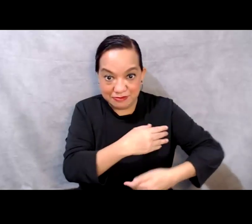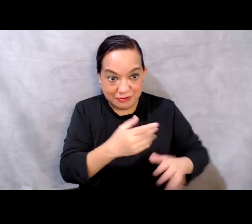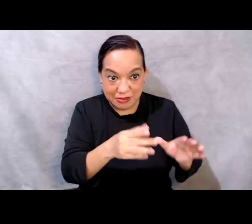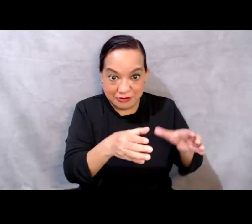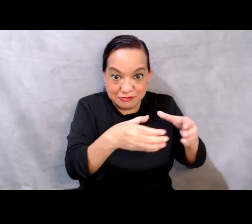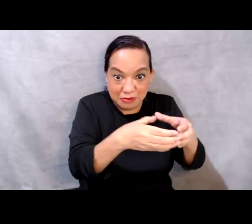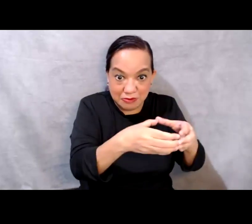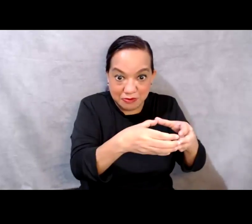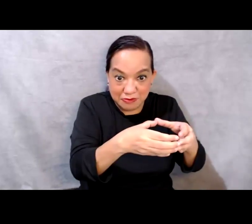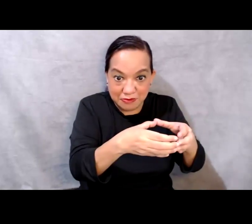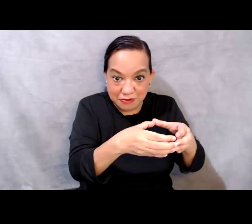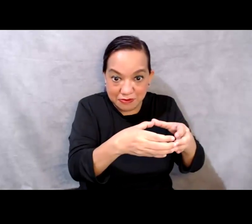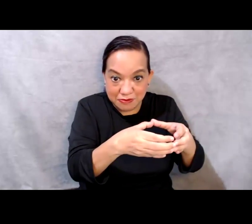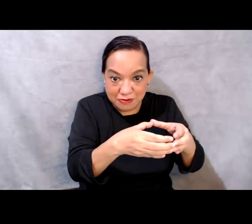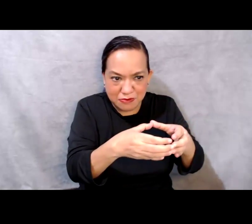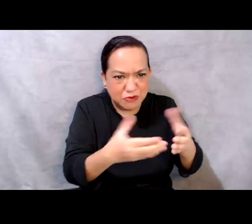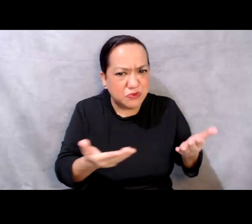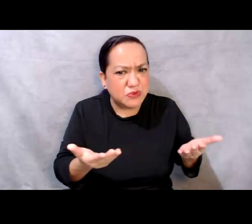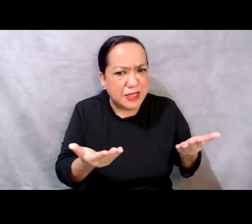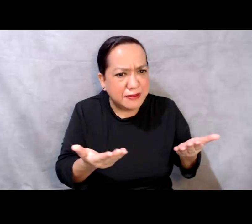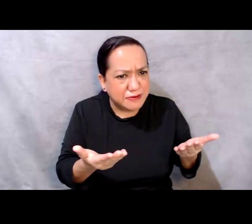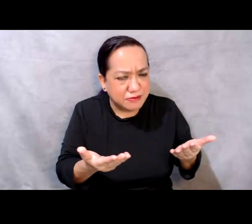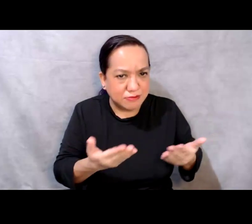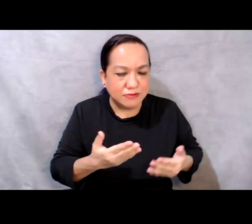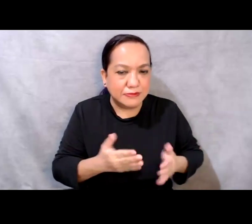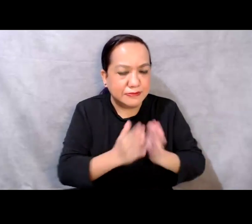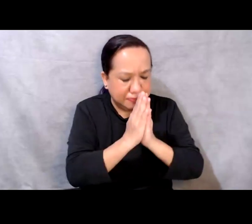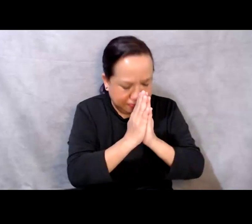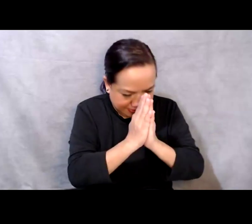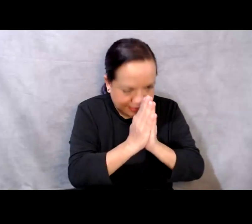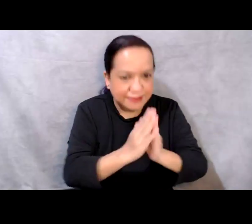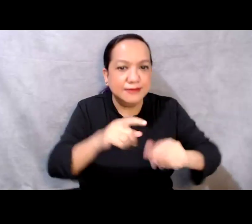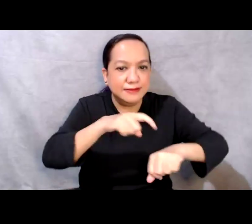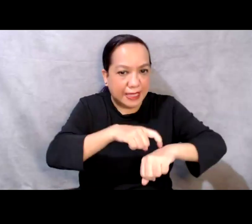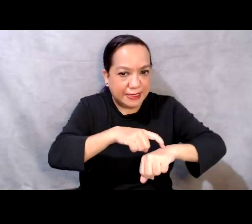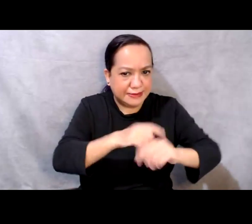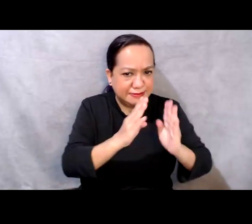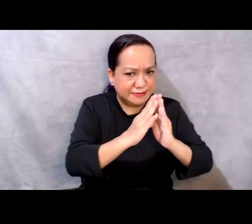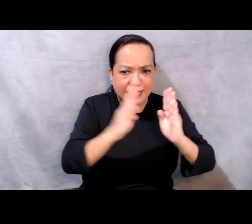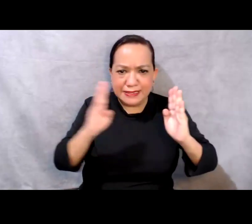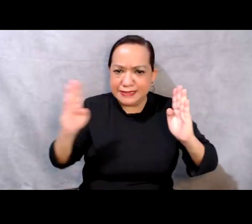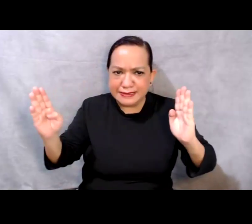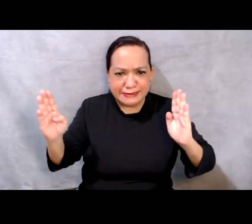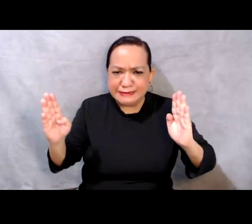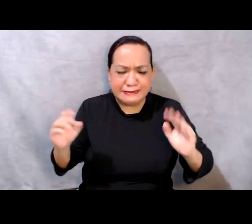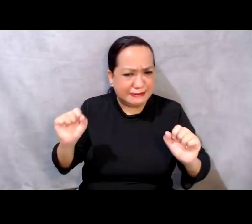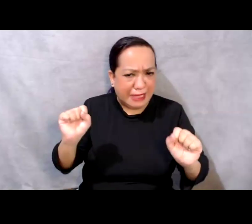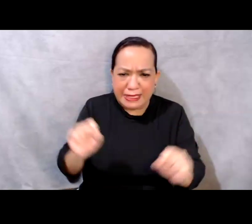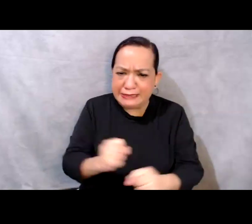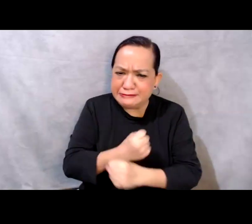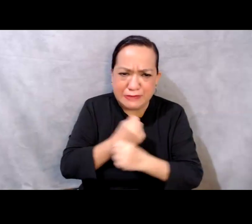and work through them one by one. We only have 1 year. So in a sense, it's a